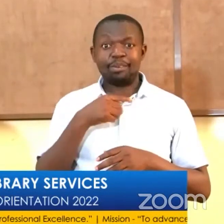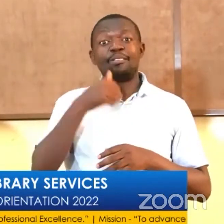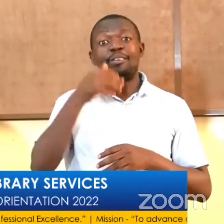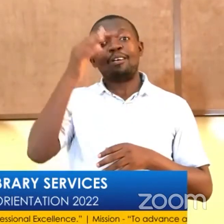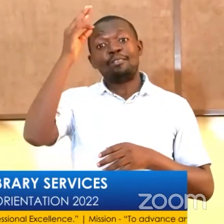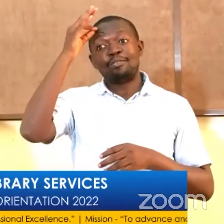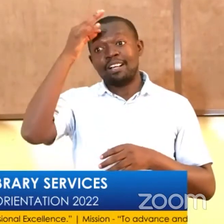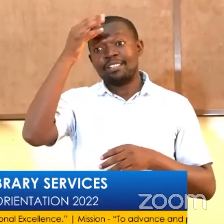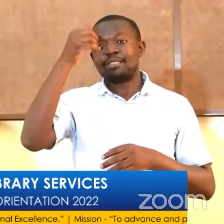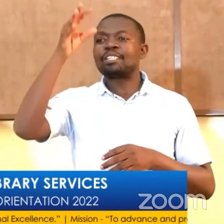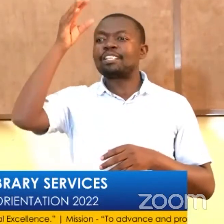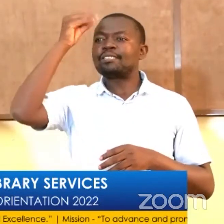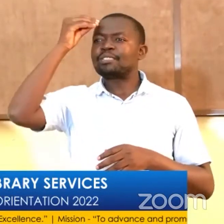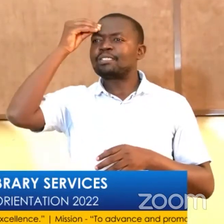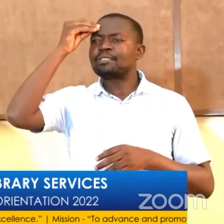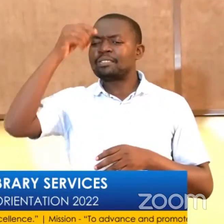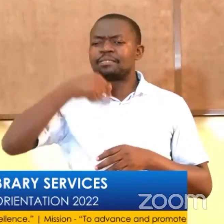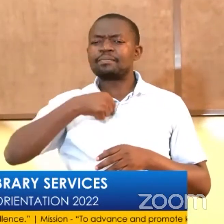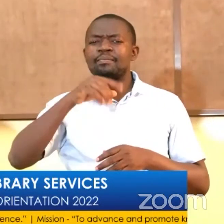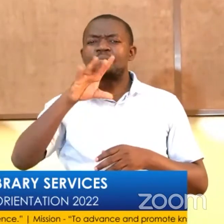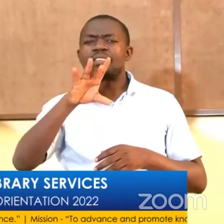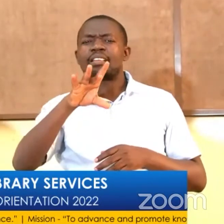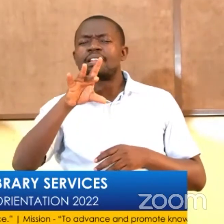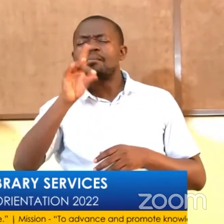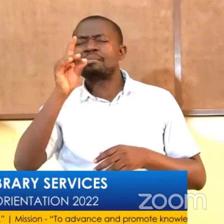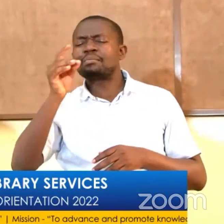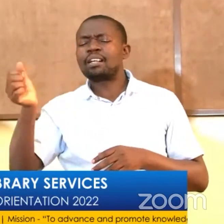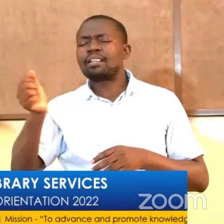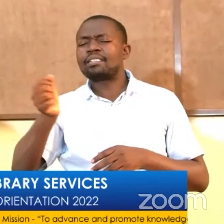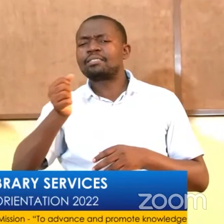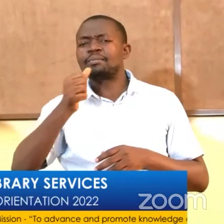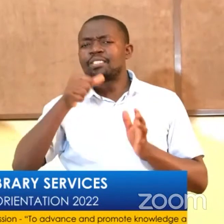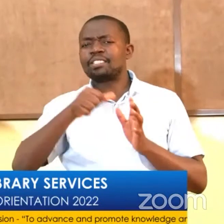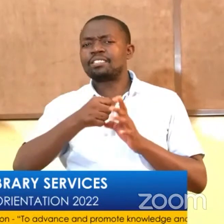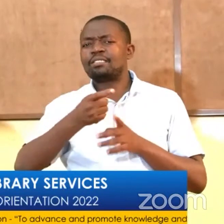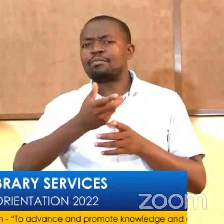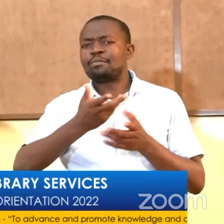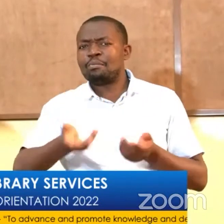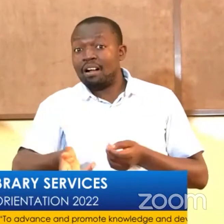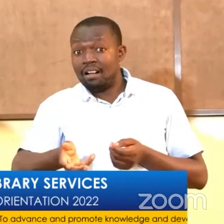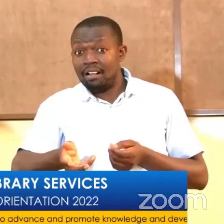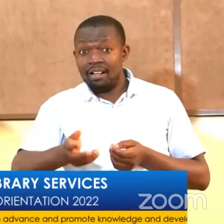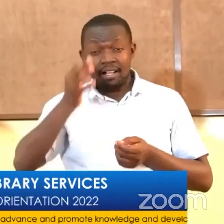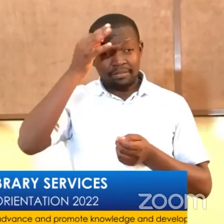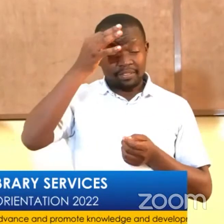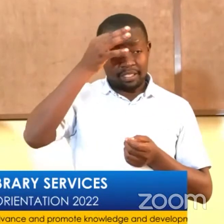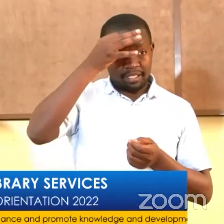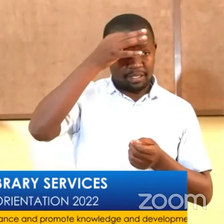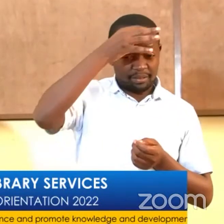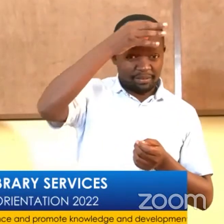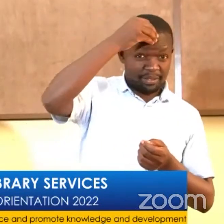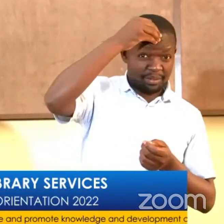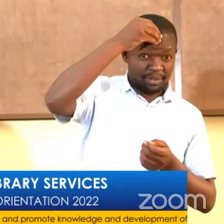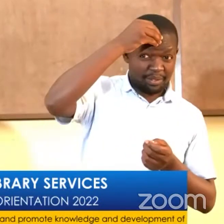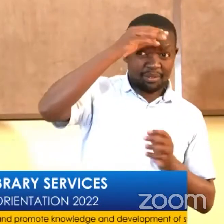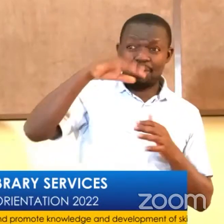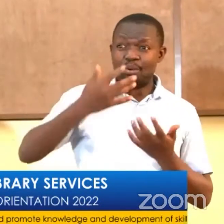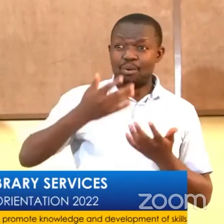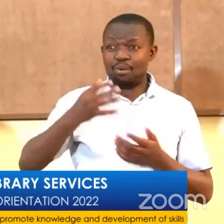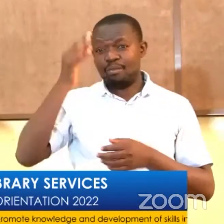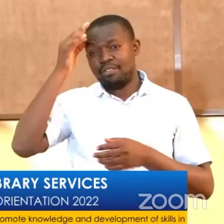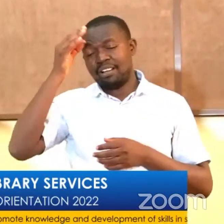yourself, where did I pick the admission letter? Was it Faculty of Education or at Faculty of